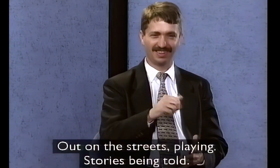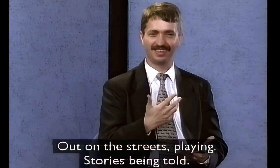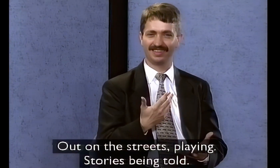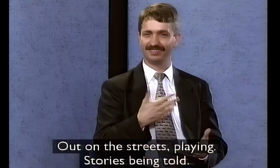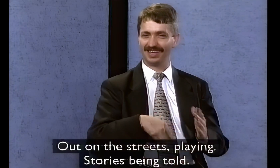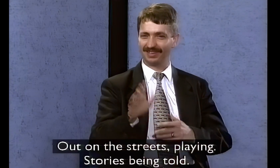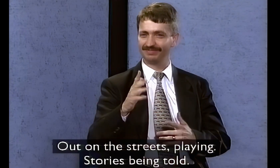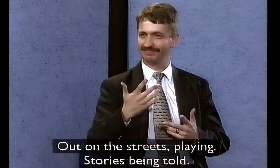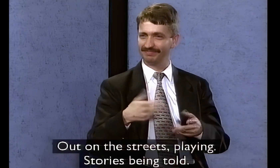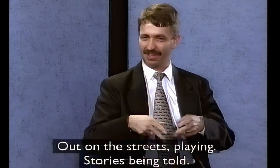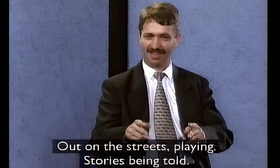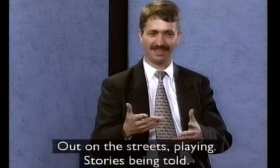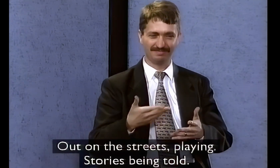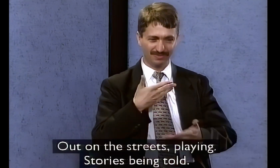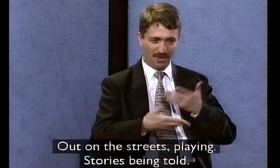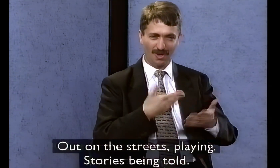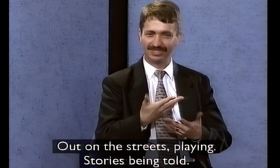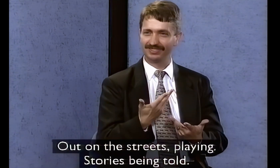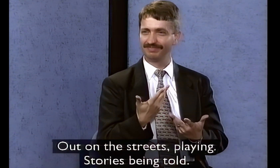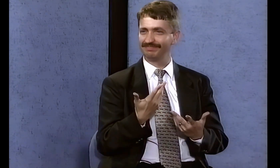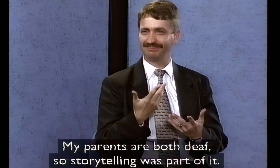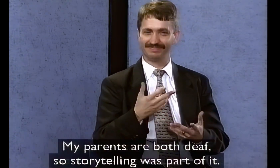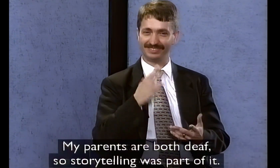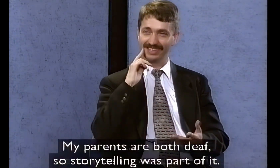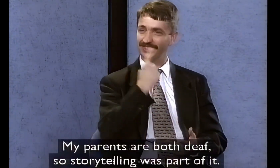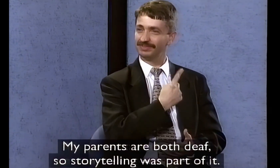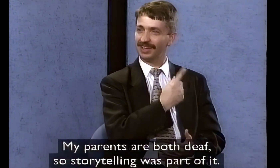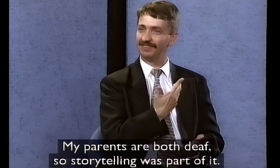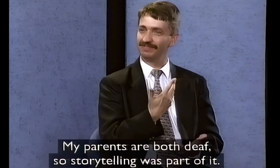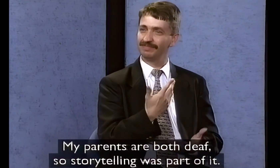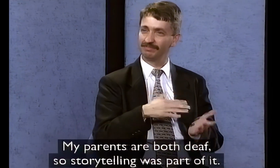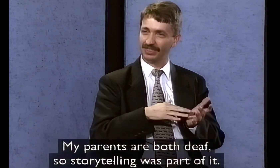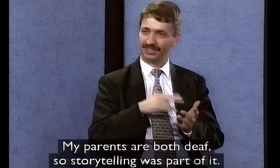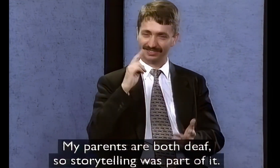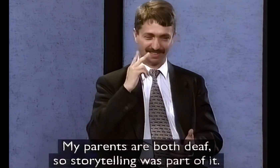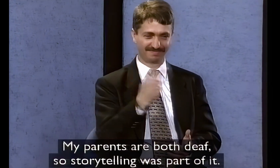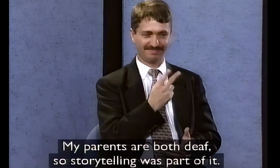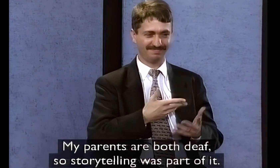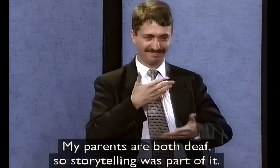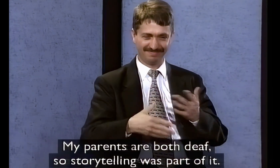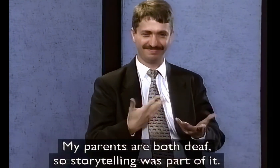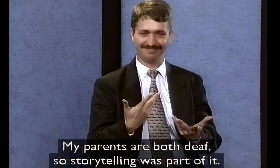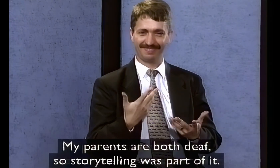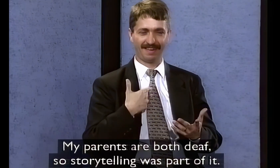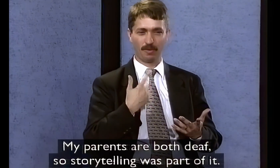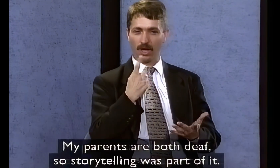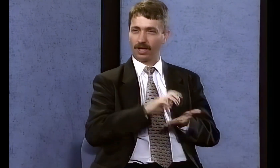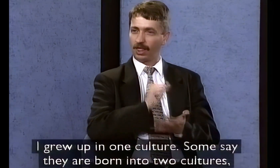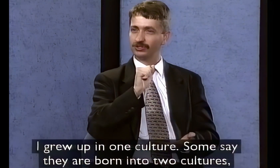on the streets playing, stories being told. My parents are both deaf, so storytelling was part of it. I grew